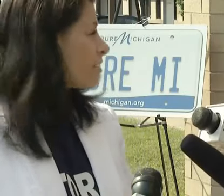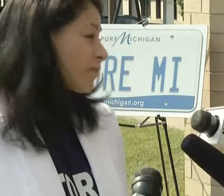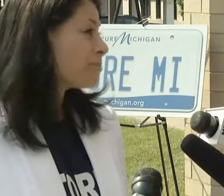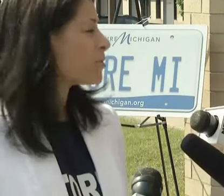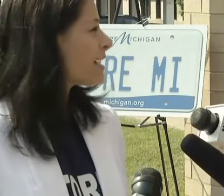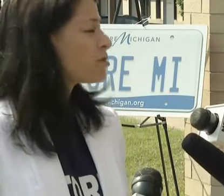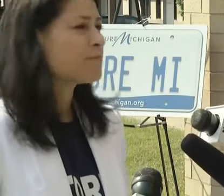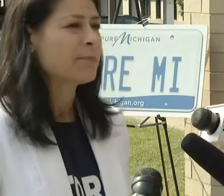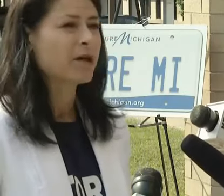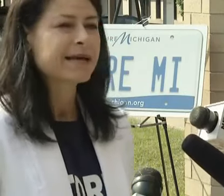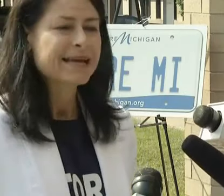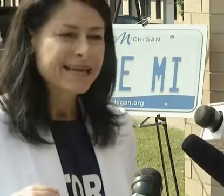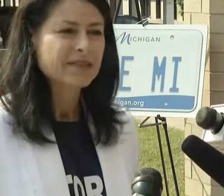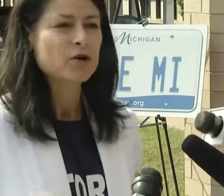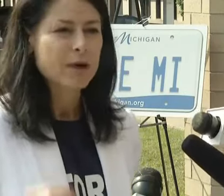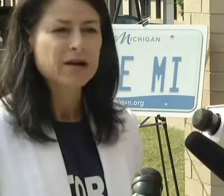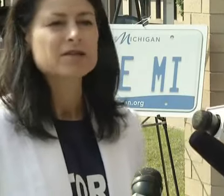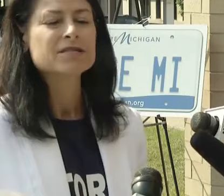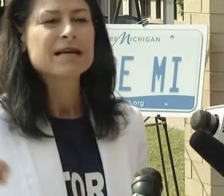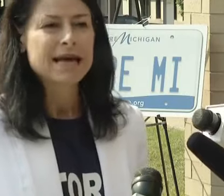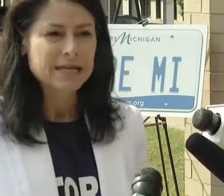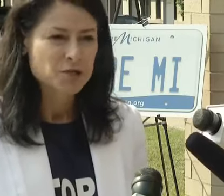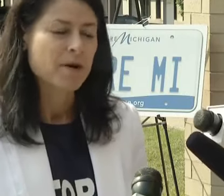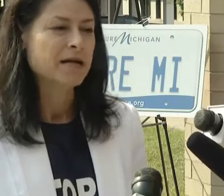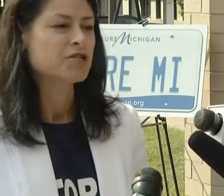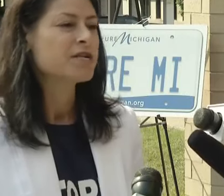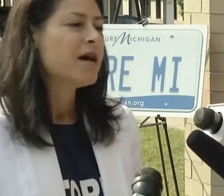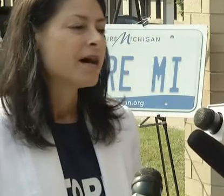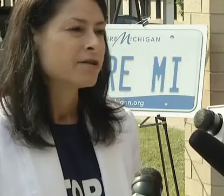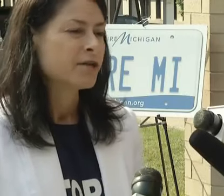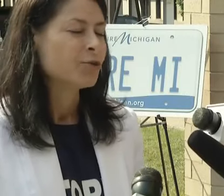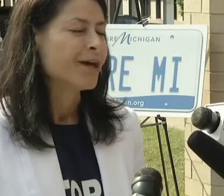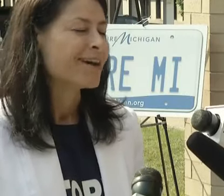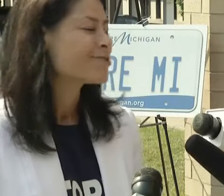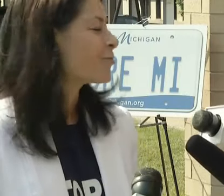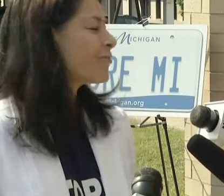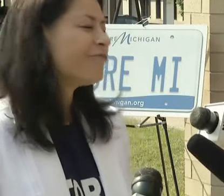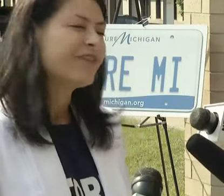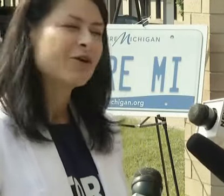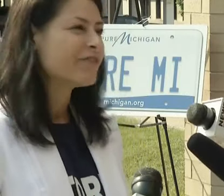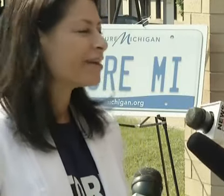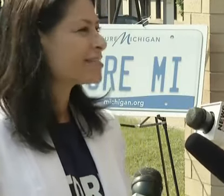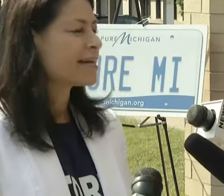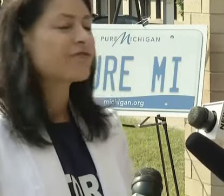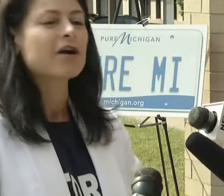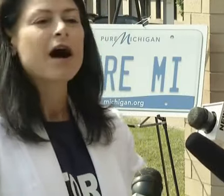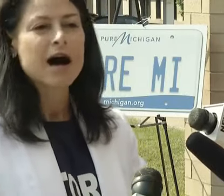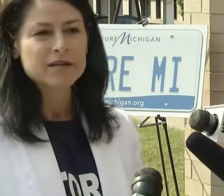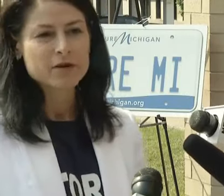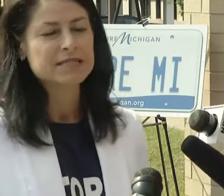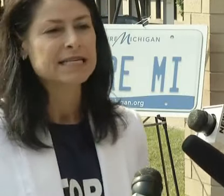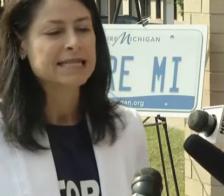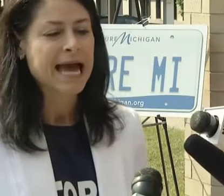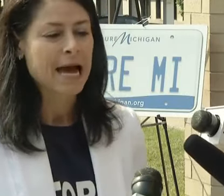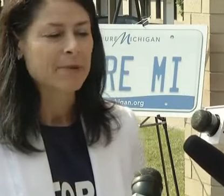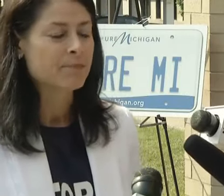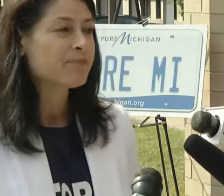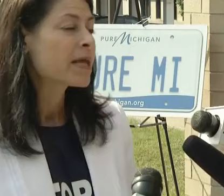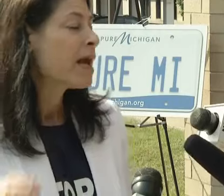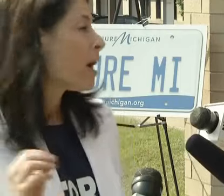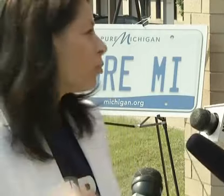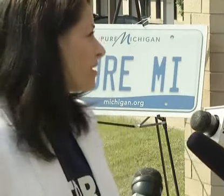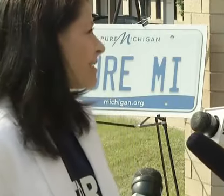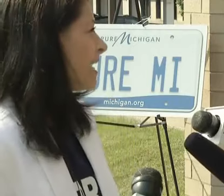hopefully for up to 1,000 people, get their records expunged under the new law. So we're very, very excited for all of those things to